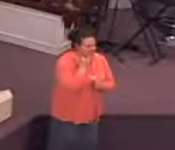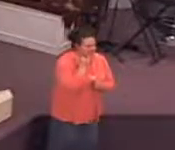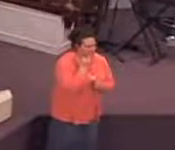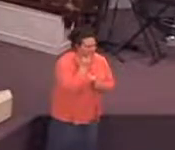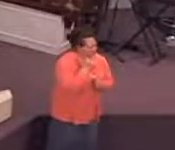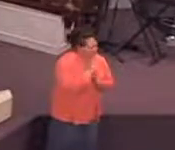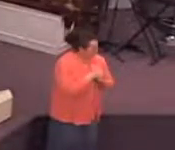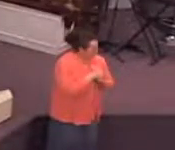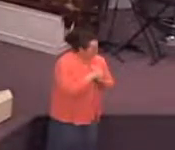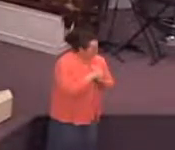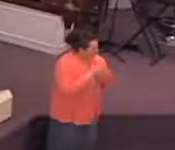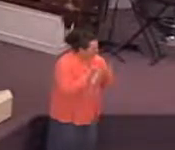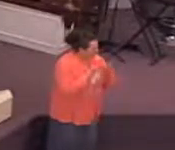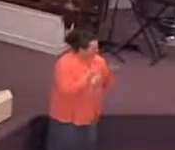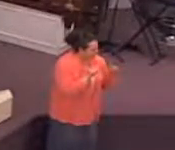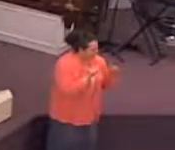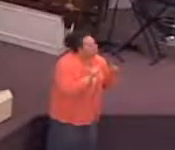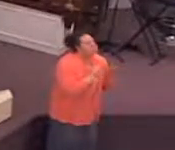ambition,